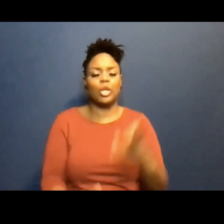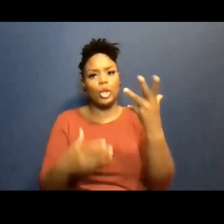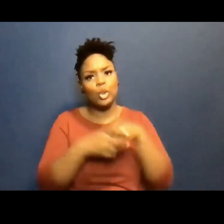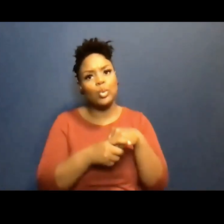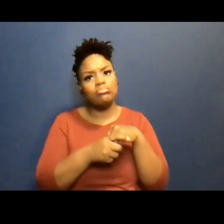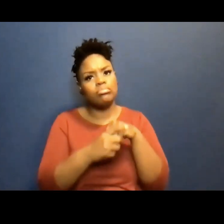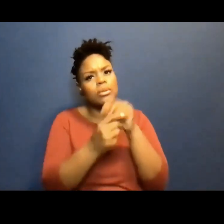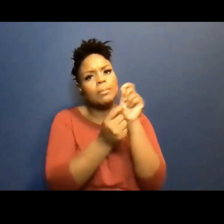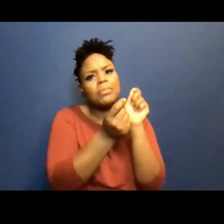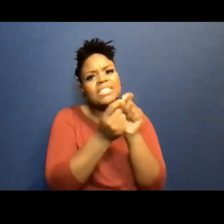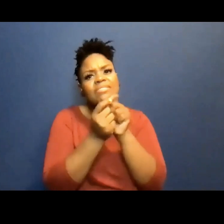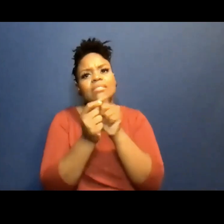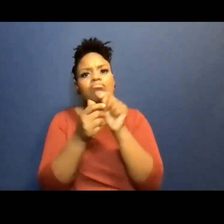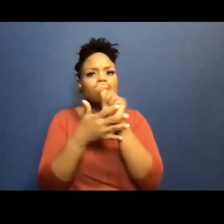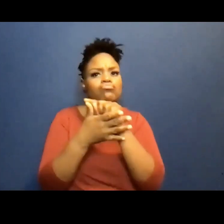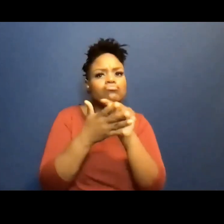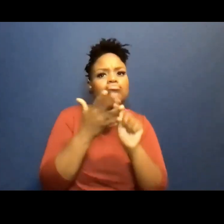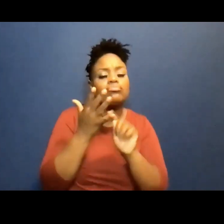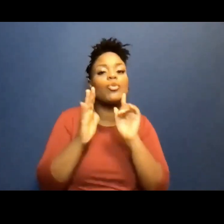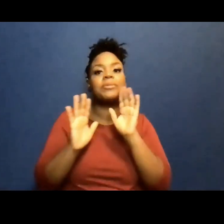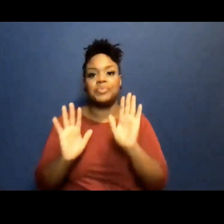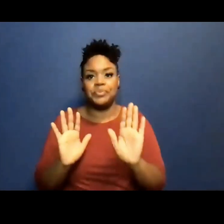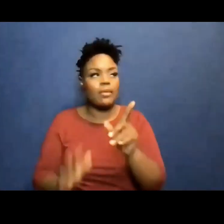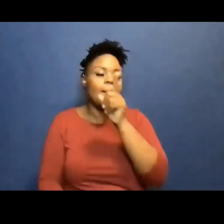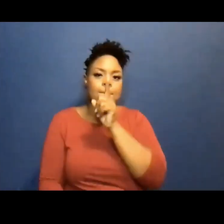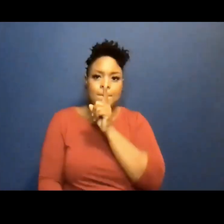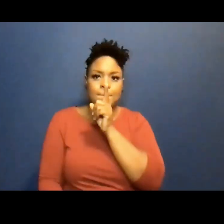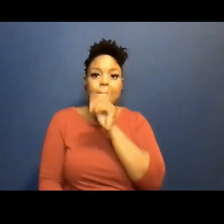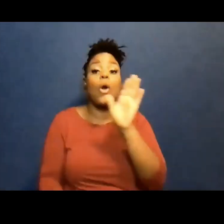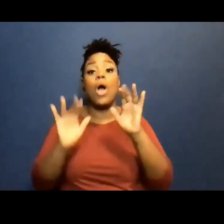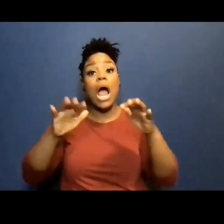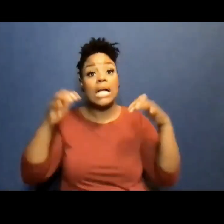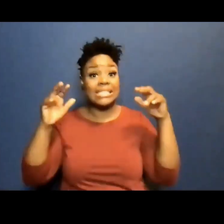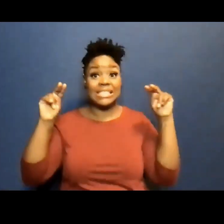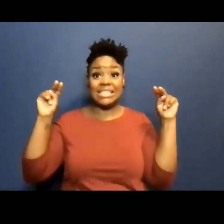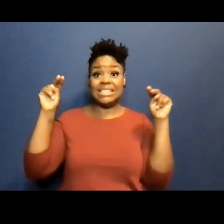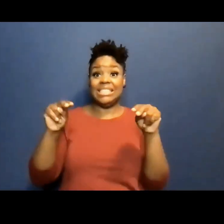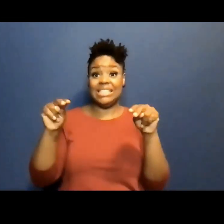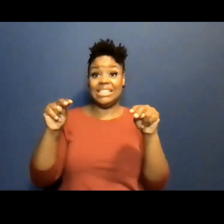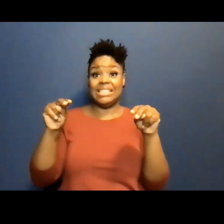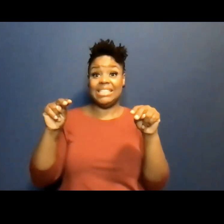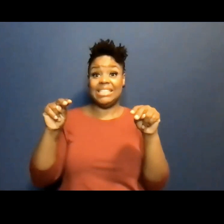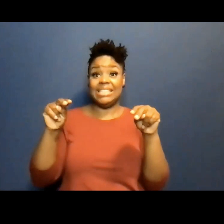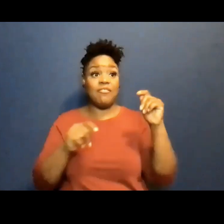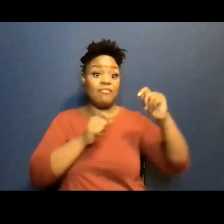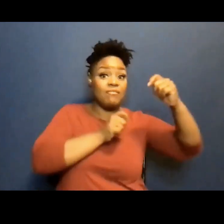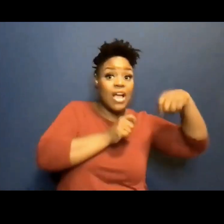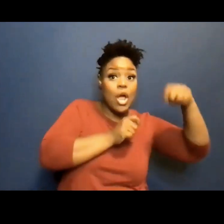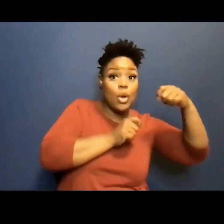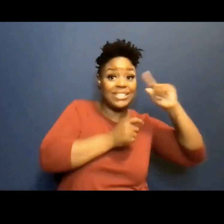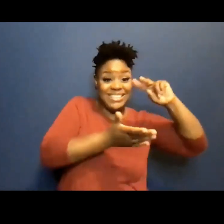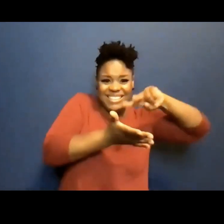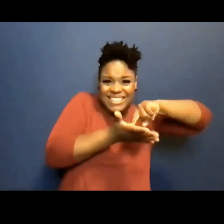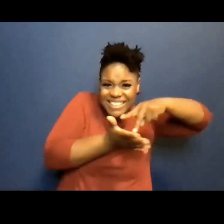what an audience sees and what somebody intends are always different, and it's the engagement between the filmmaker and the audience that is where that connection is made. And one